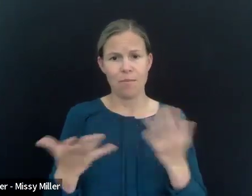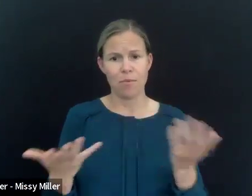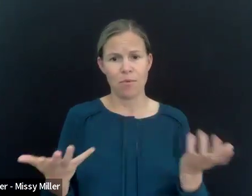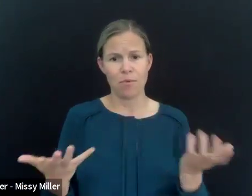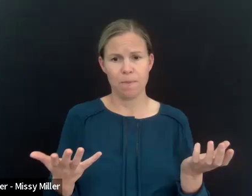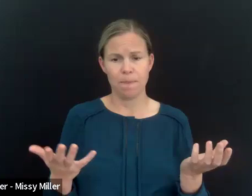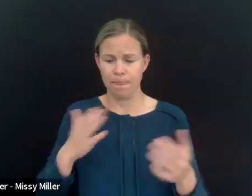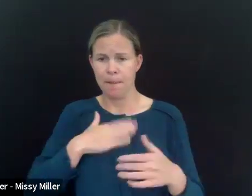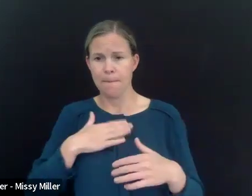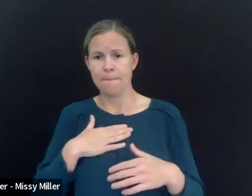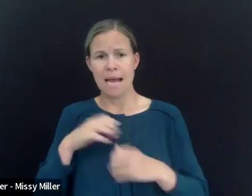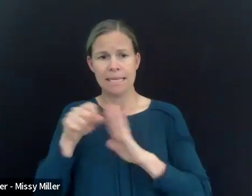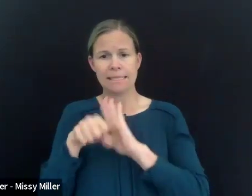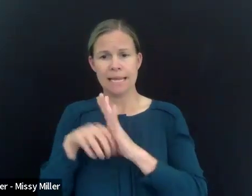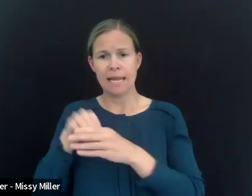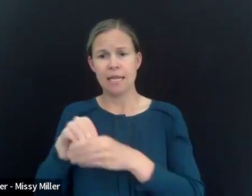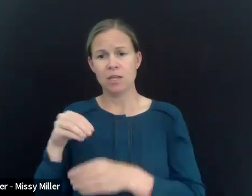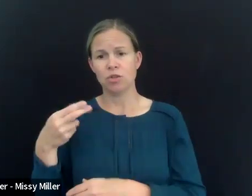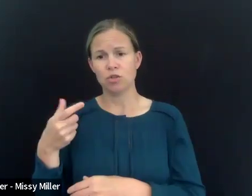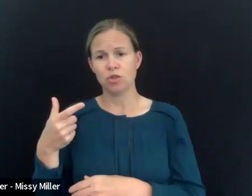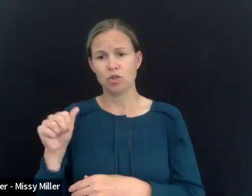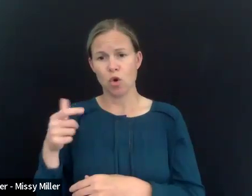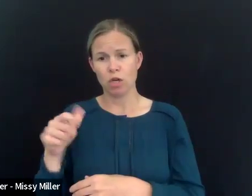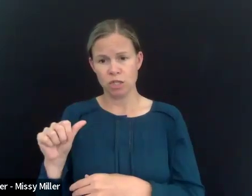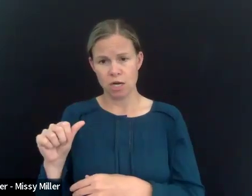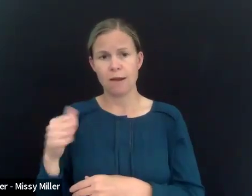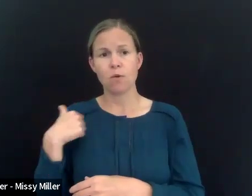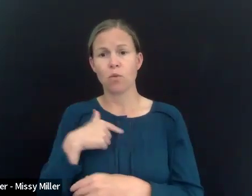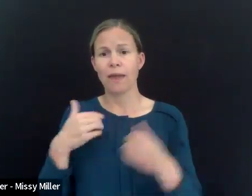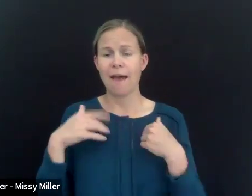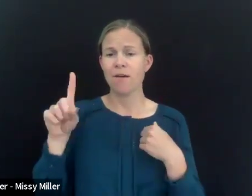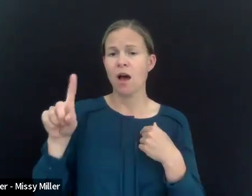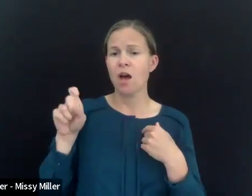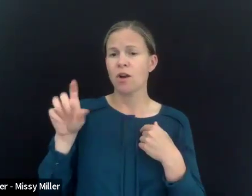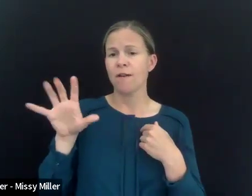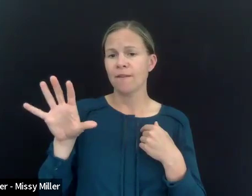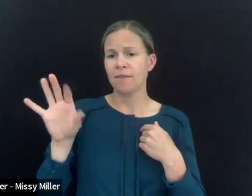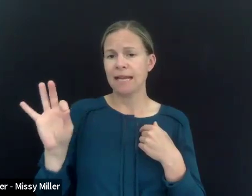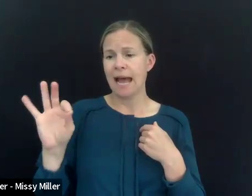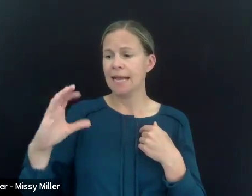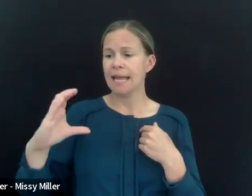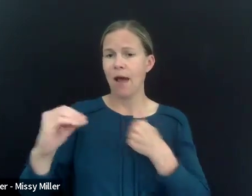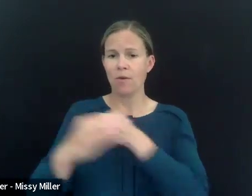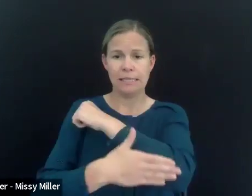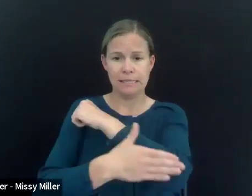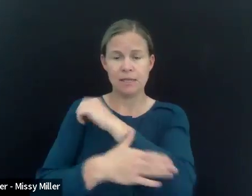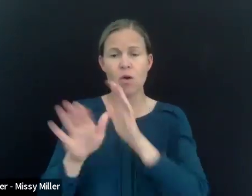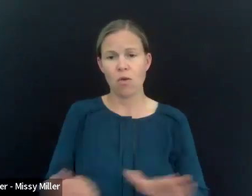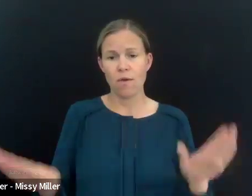of Georgia, we know that over half of our 159 counties in Georgia have no access